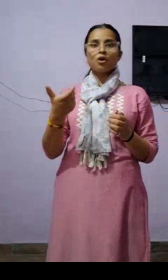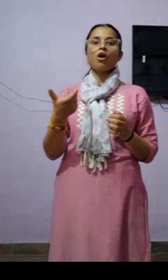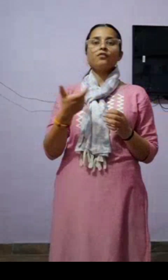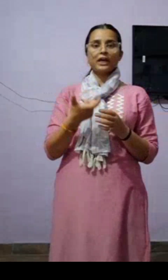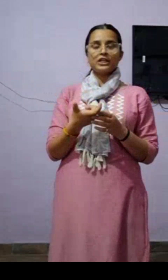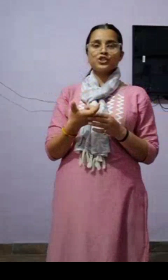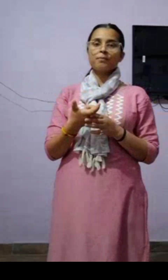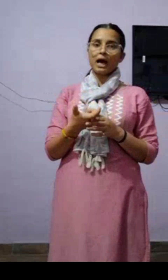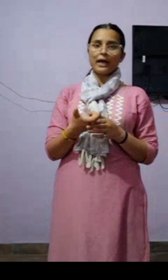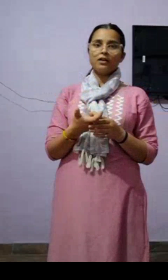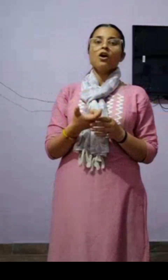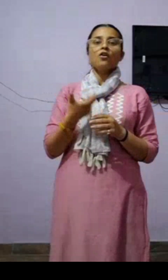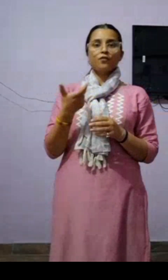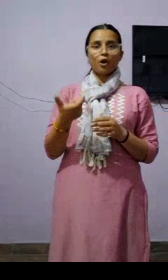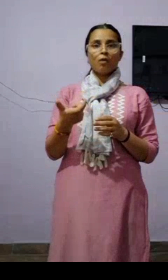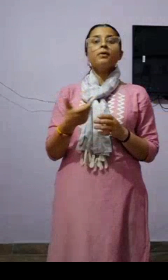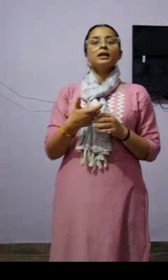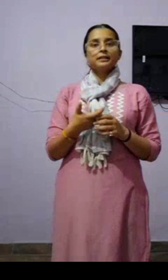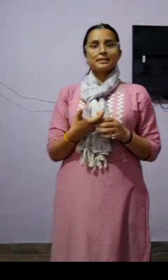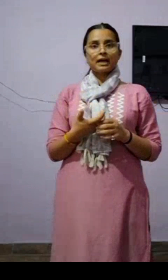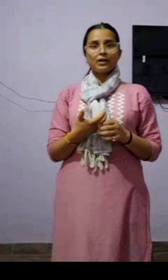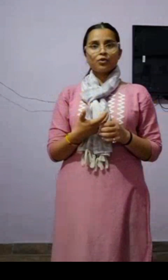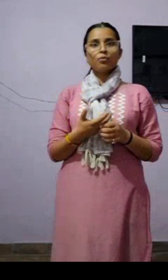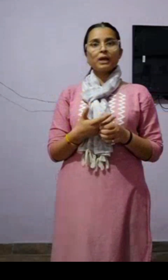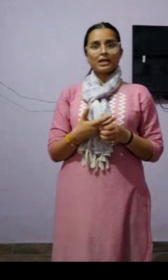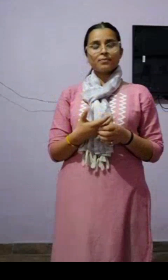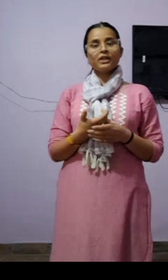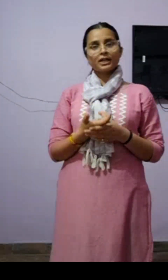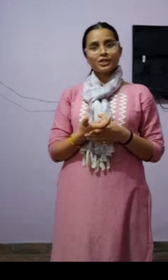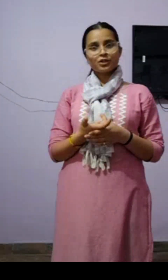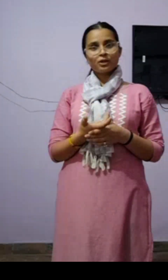of calcium ion from the sarcoplasmic reticulum.